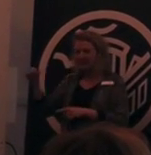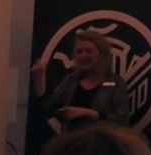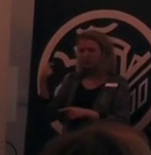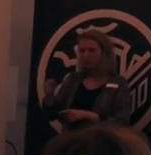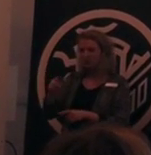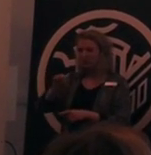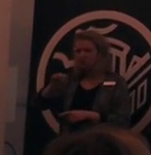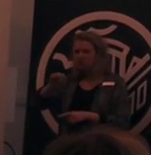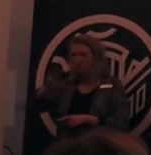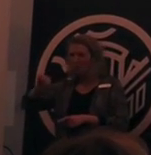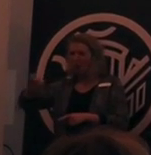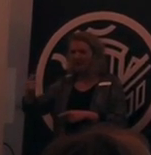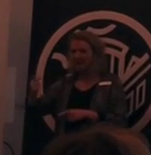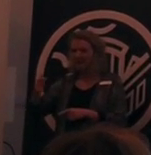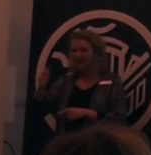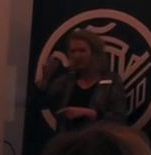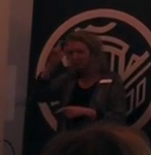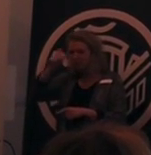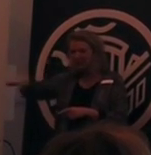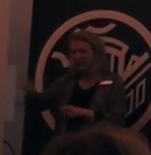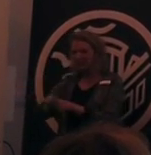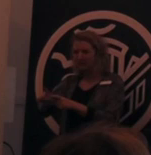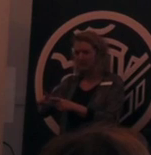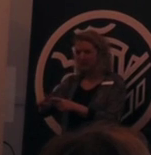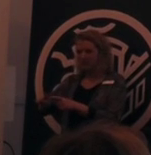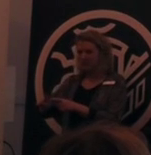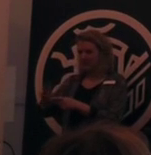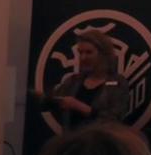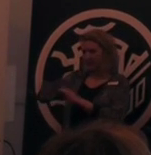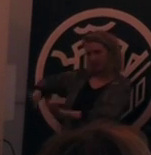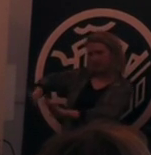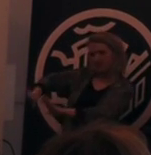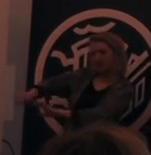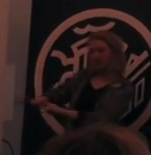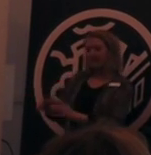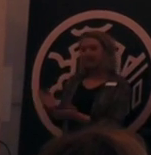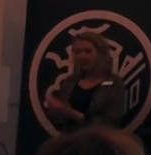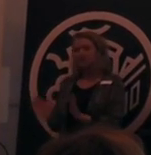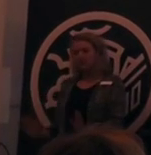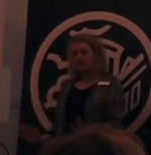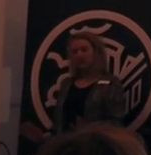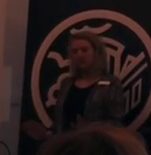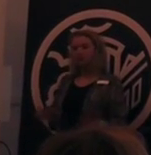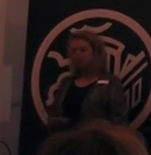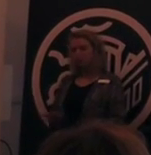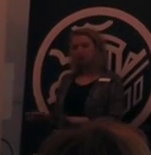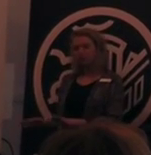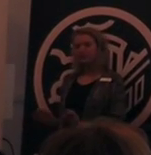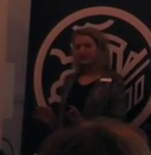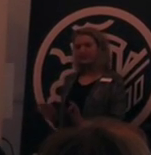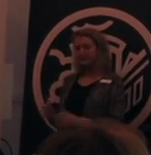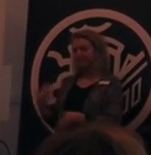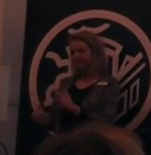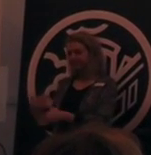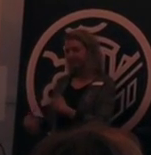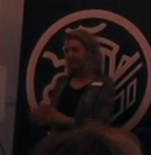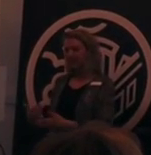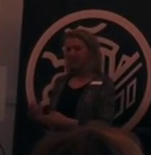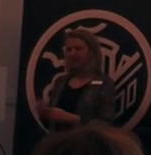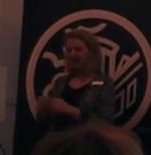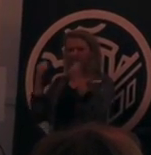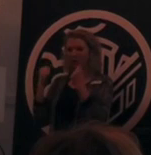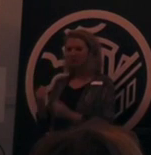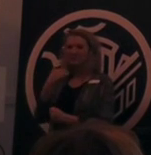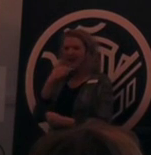SWAT police between you and the marchers. There was very little way back, but there wasn't this tremendous disgust and hatred